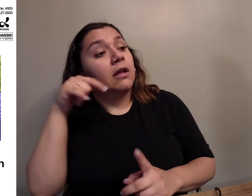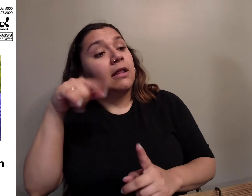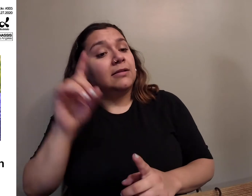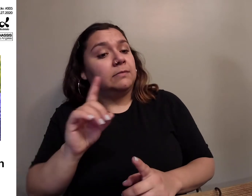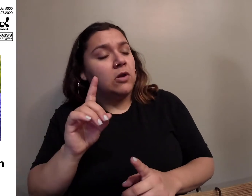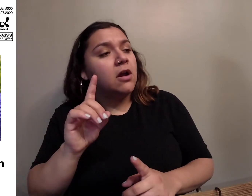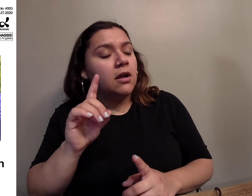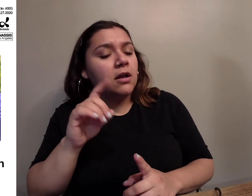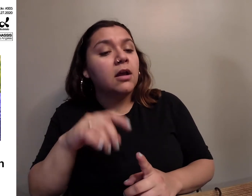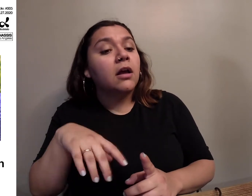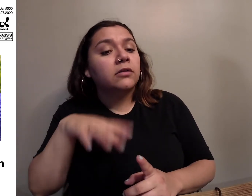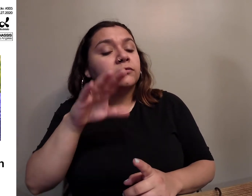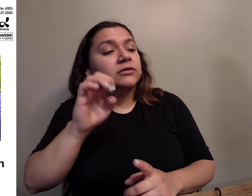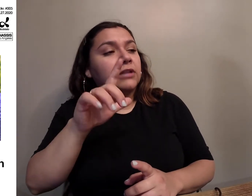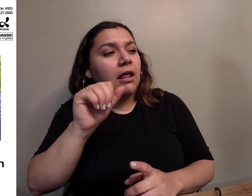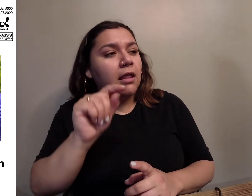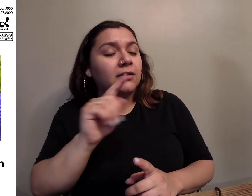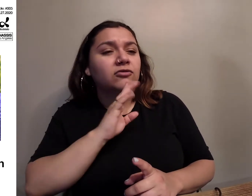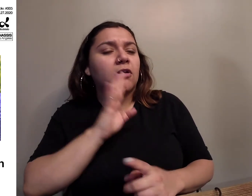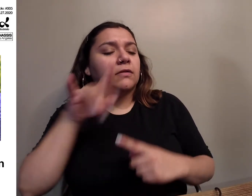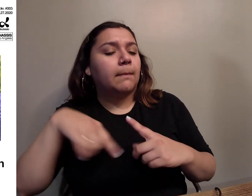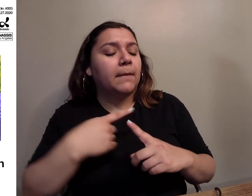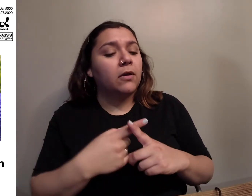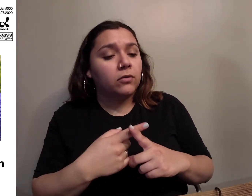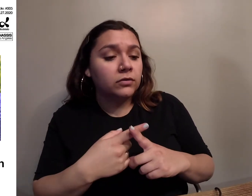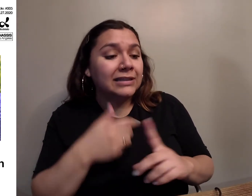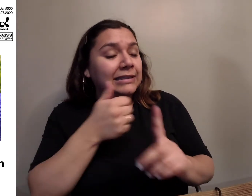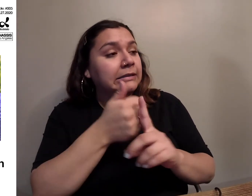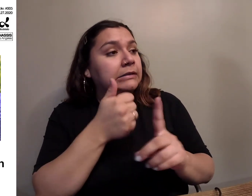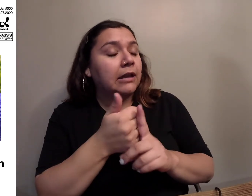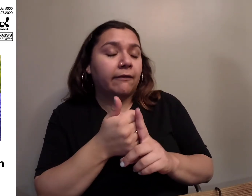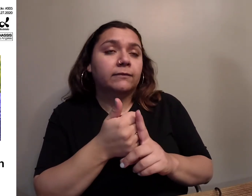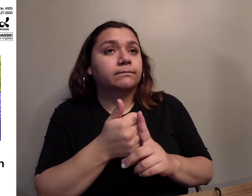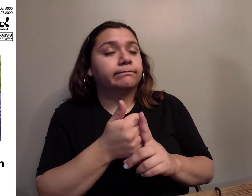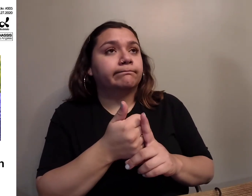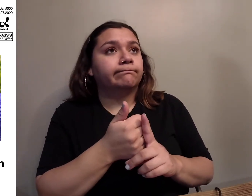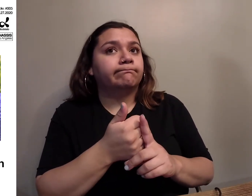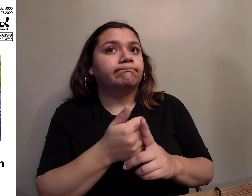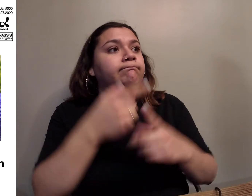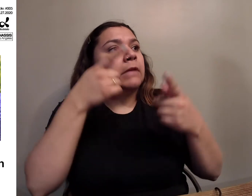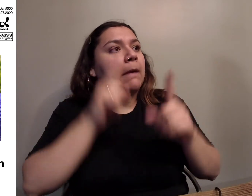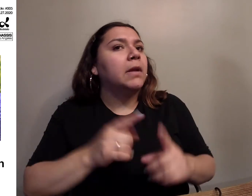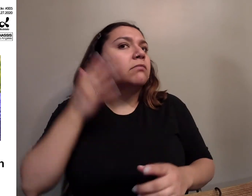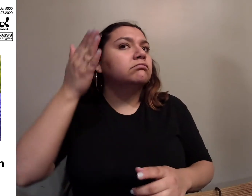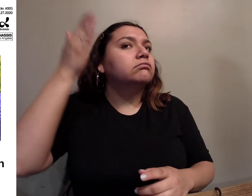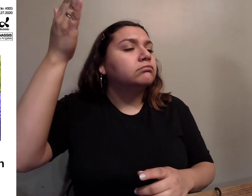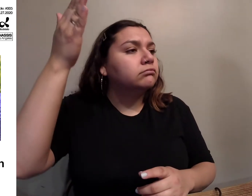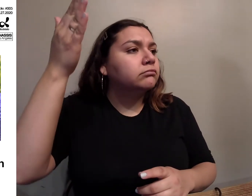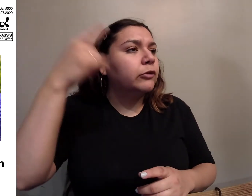Fela talks about it projecting into the future.